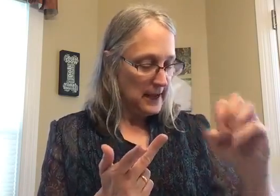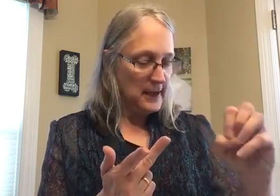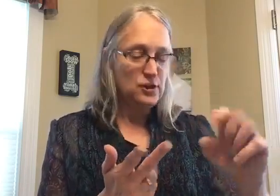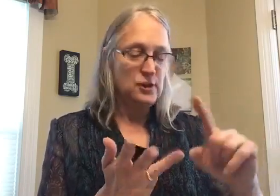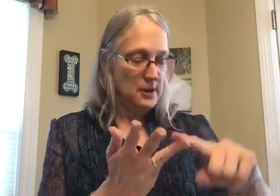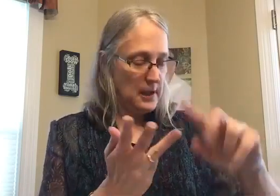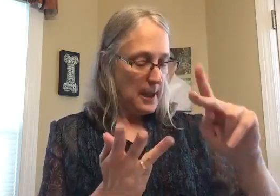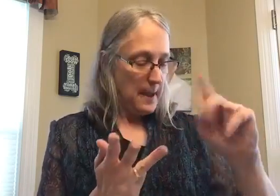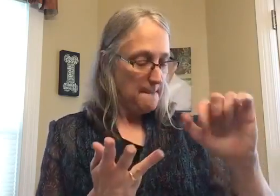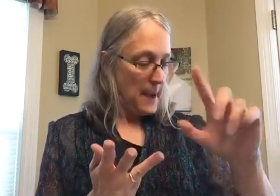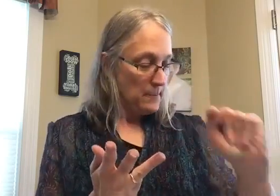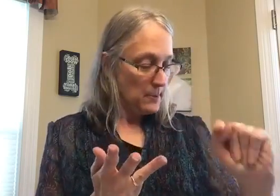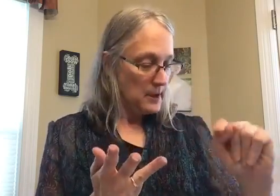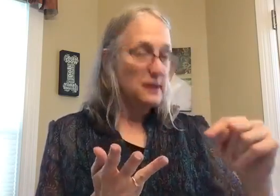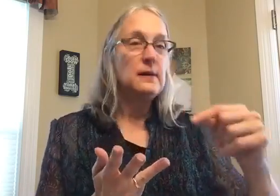sage, peppermint,